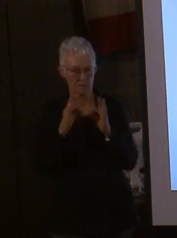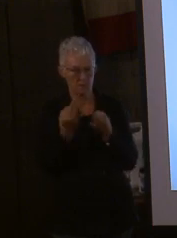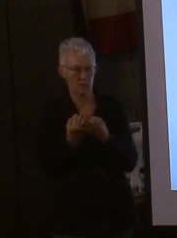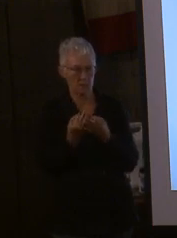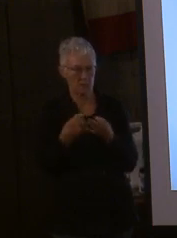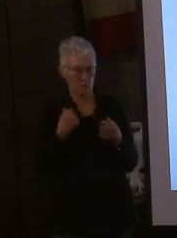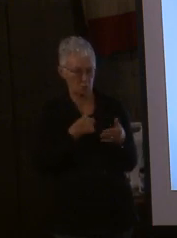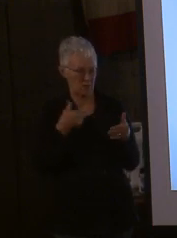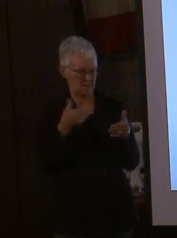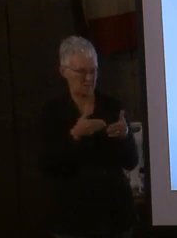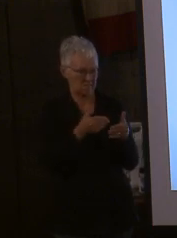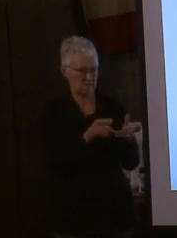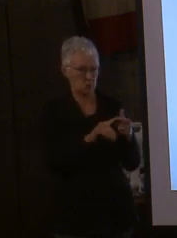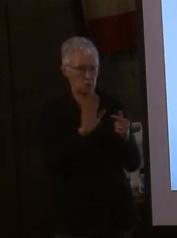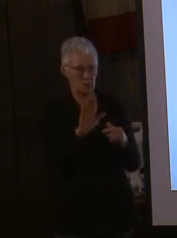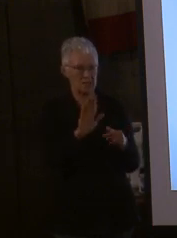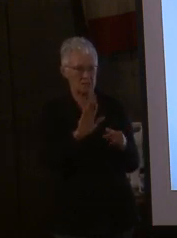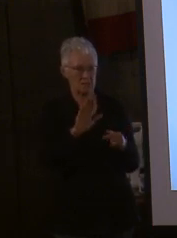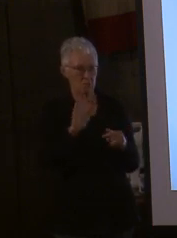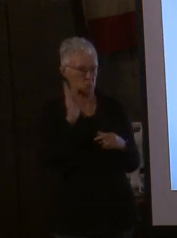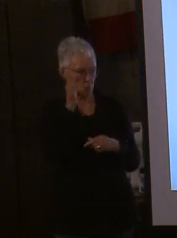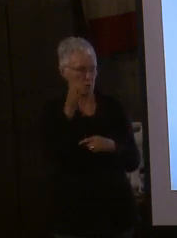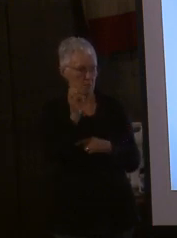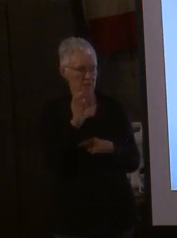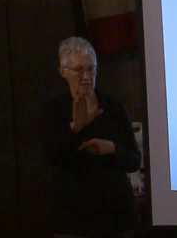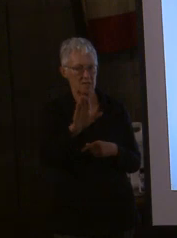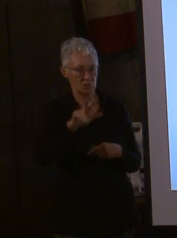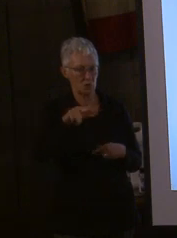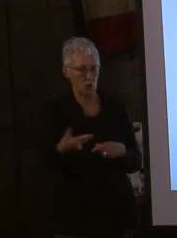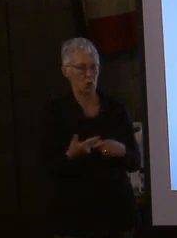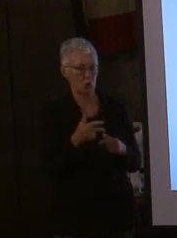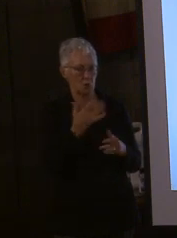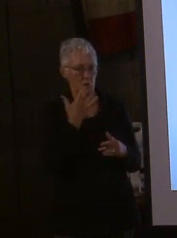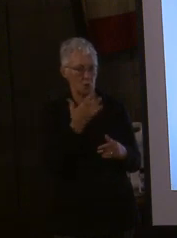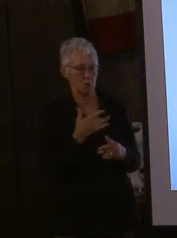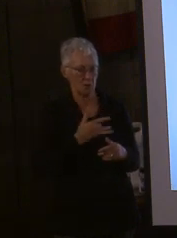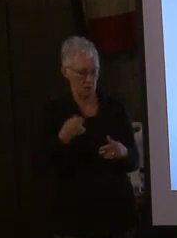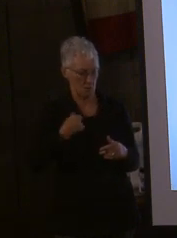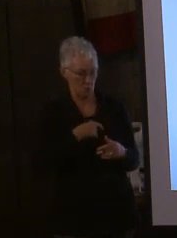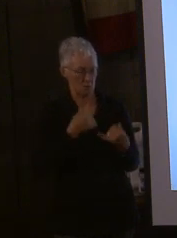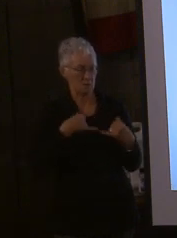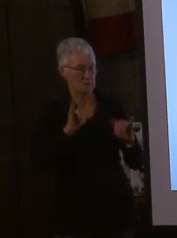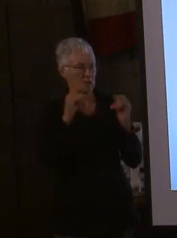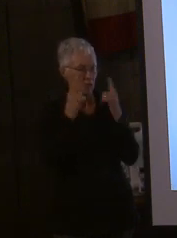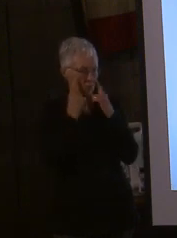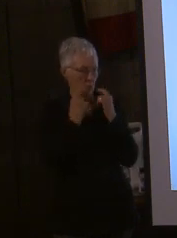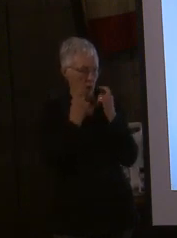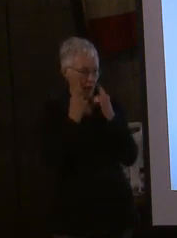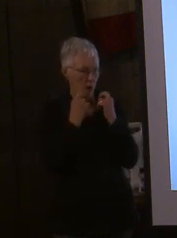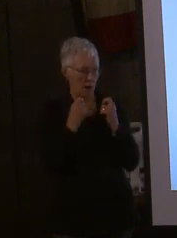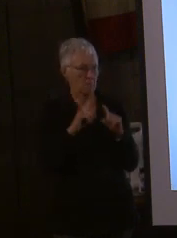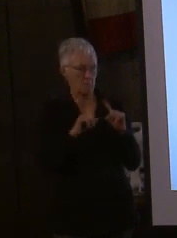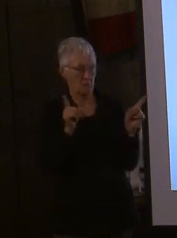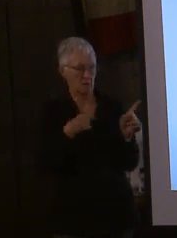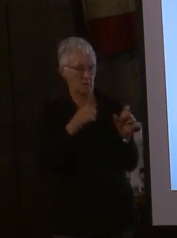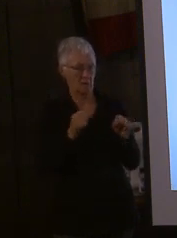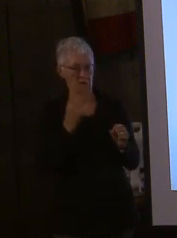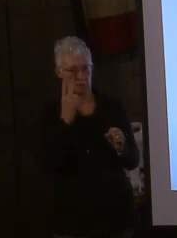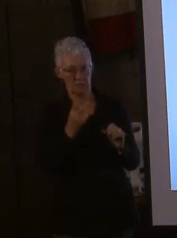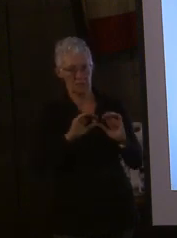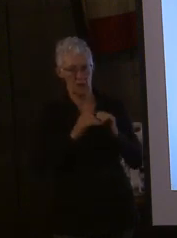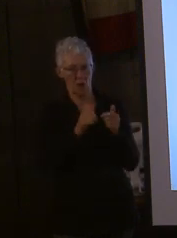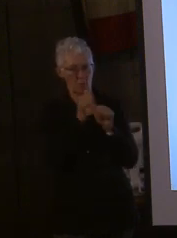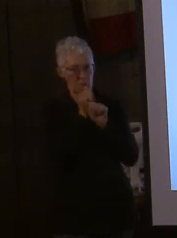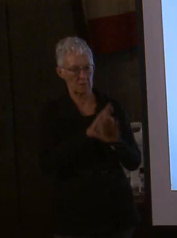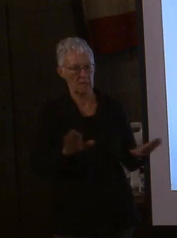birthday, the grief is still there, and the tears do still come. But I can see now just how blessed we were and still